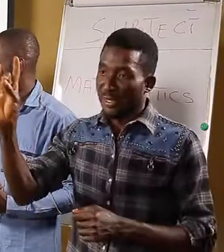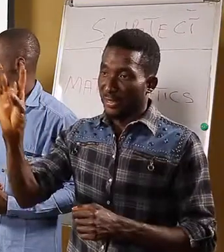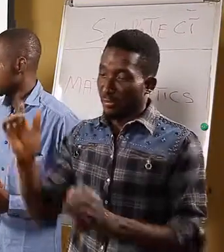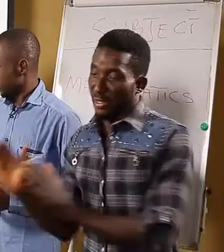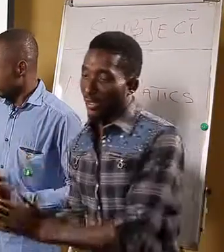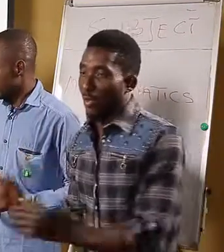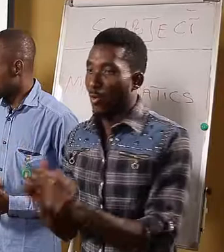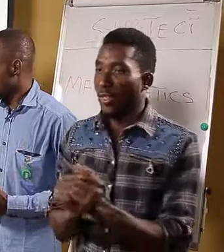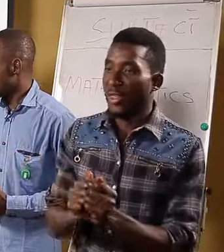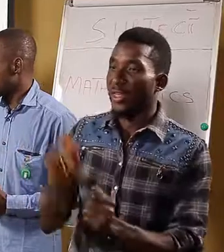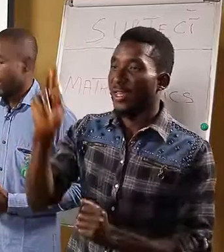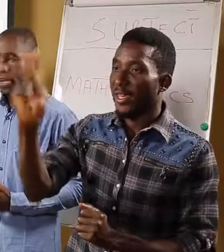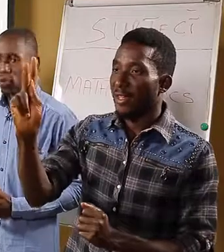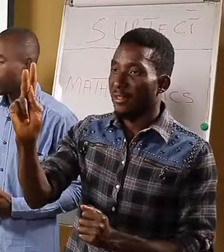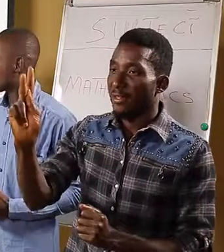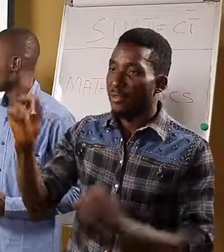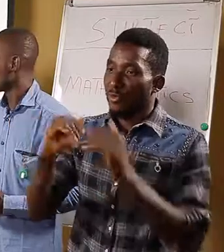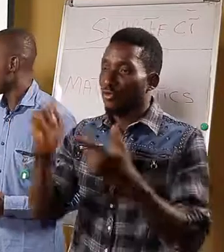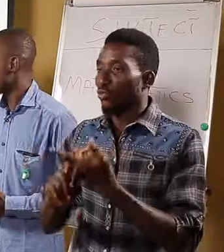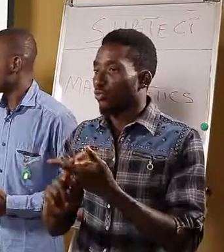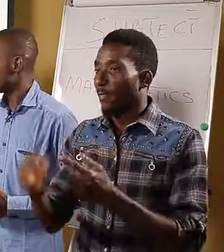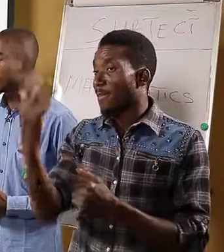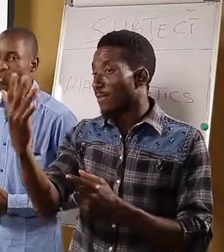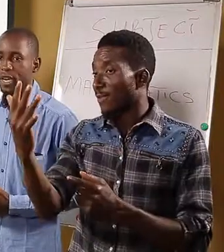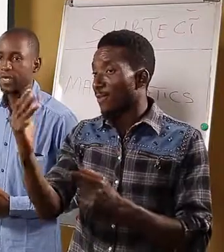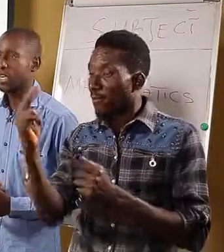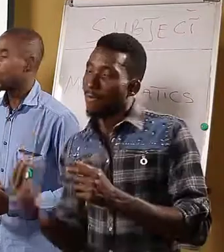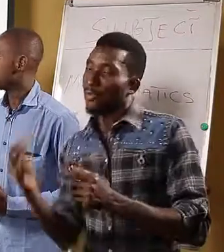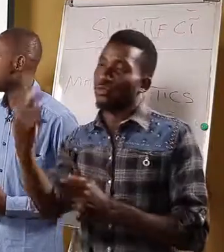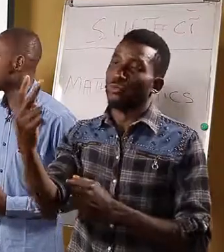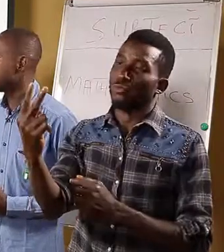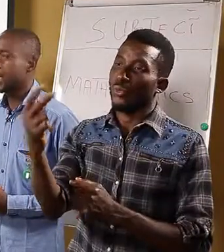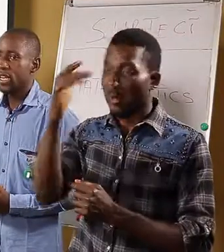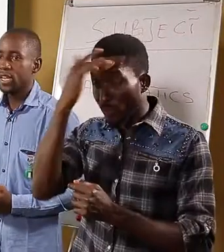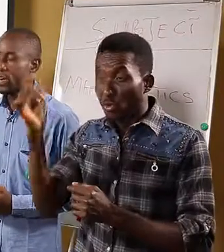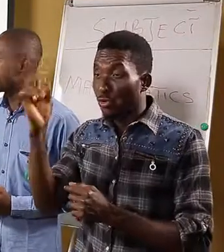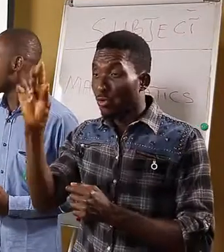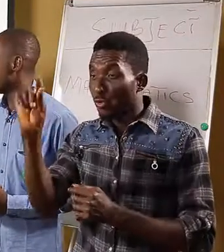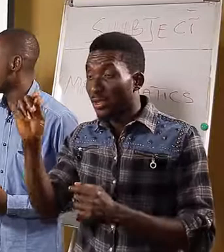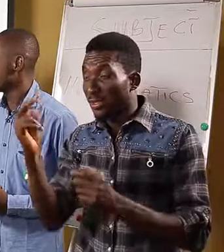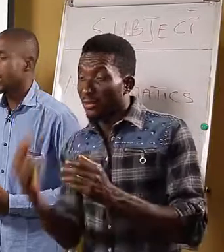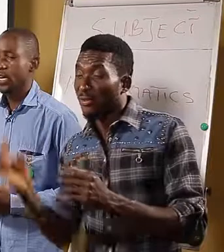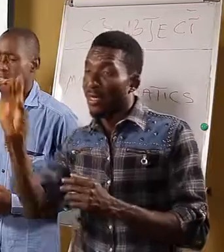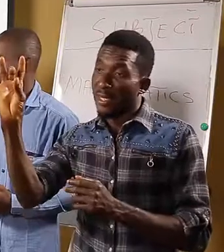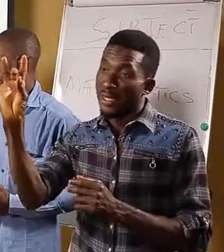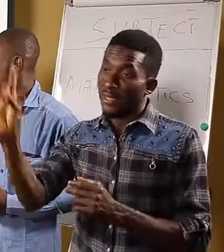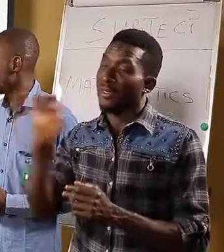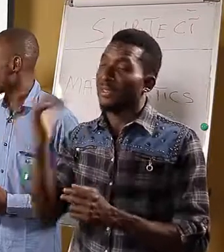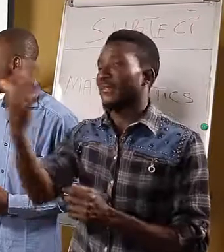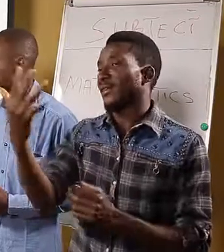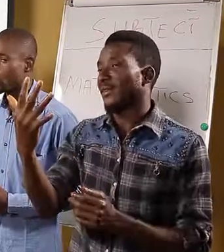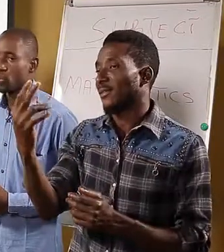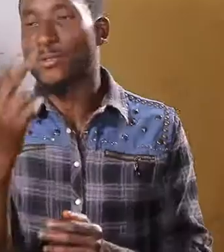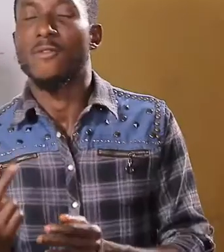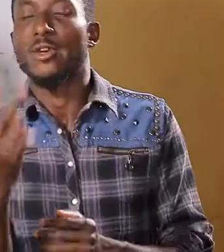left with k equals to 5 over 2, because 20 divided by 8 is